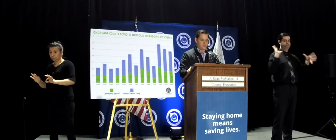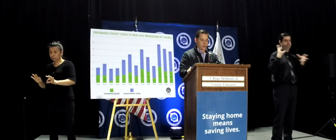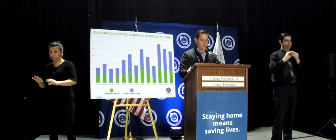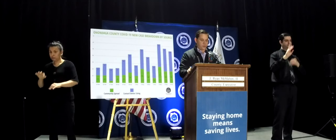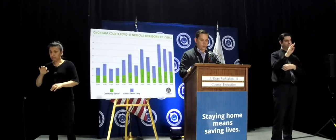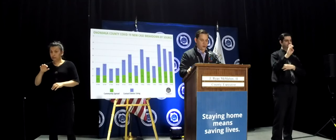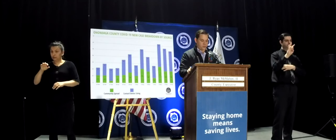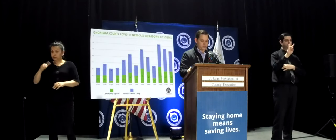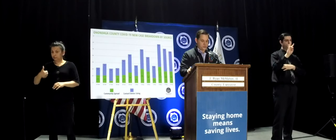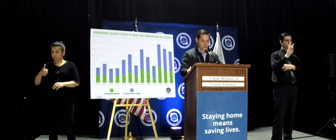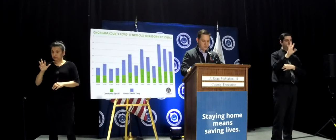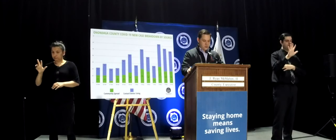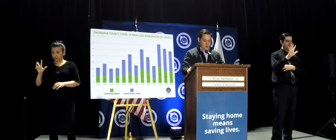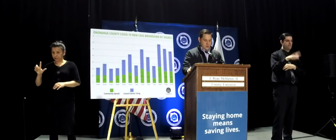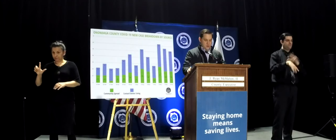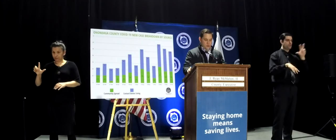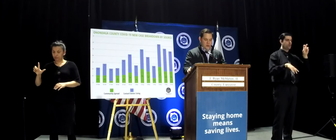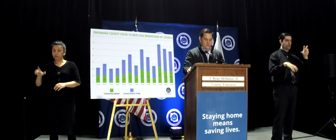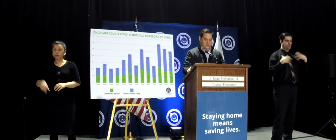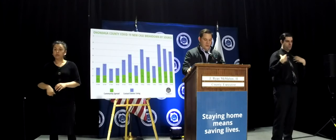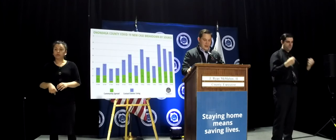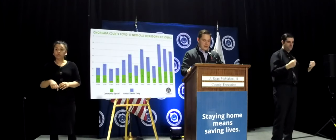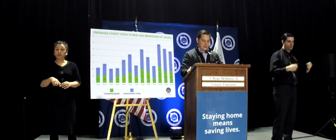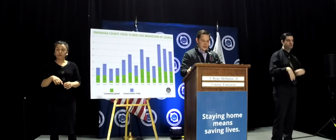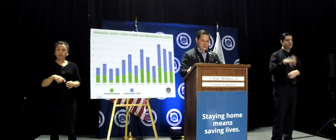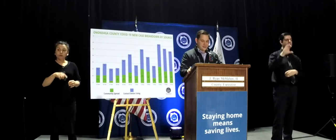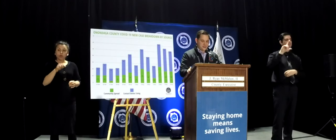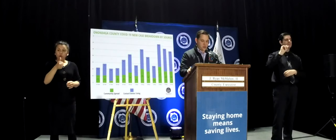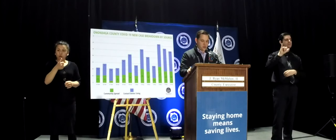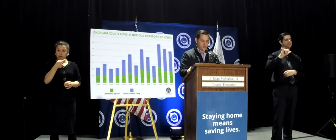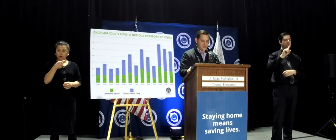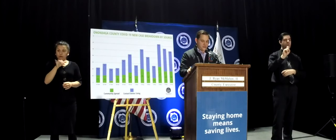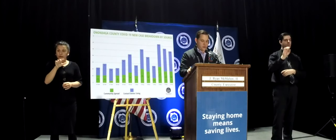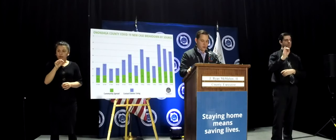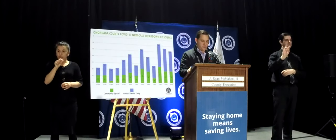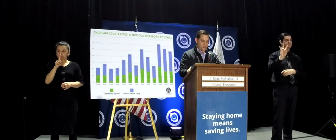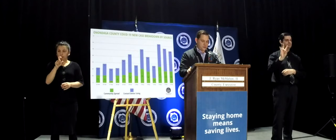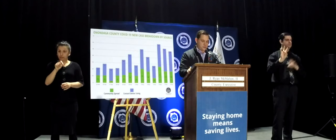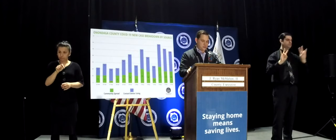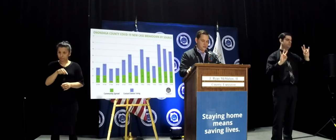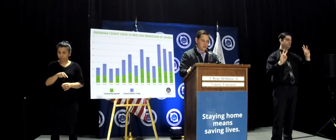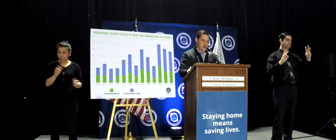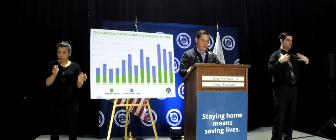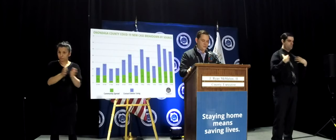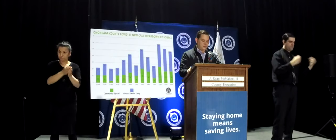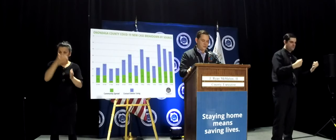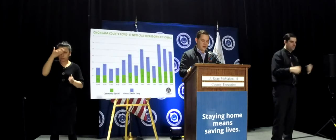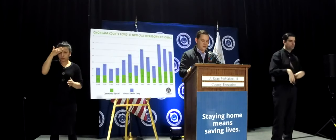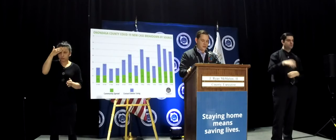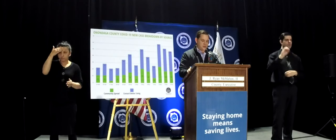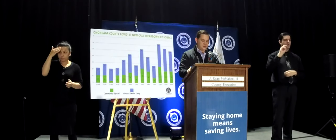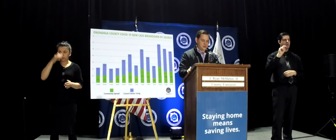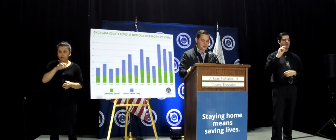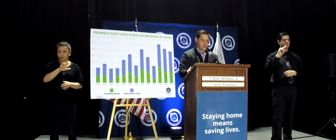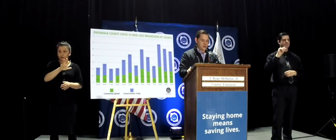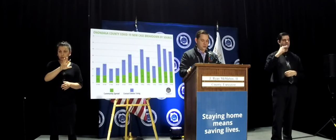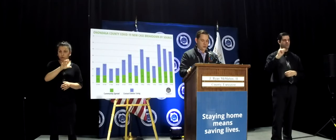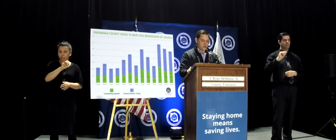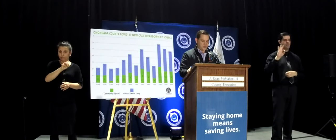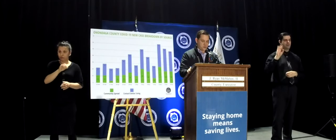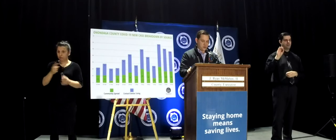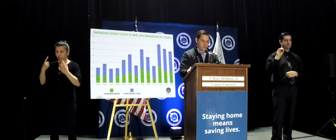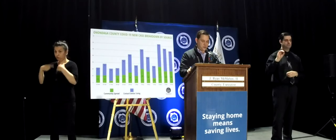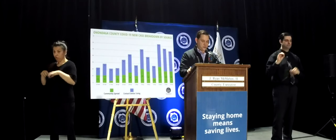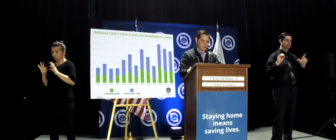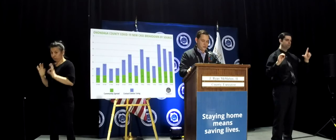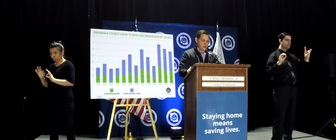cases, 44 recoveries. DeWitt, 59 cases, 37 recoveries. Salina, 55 cases,